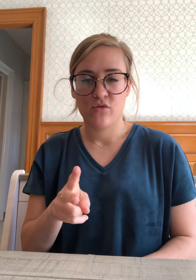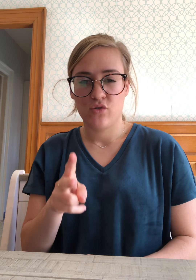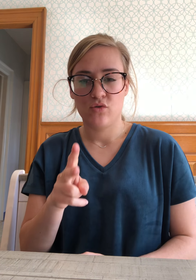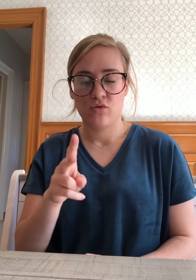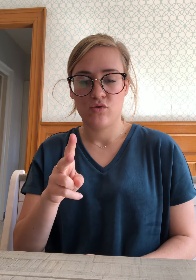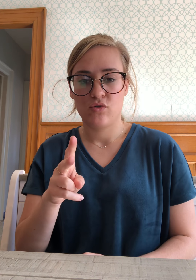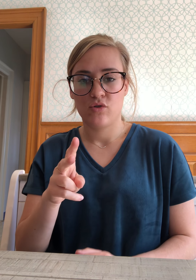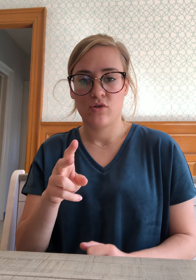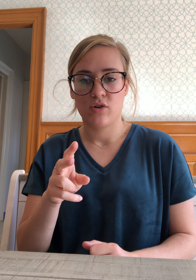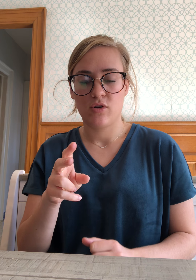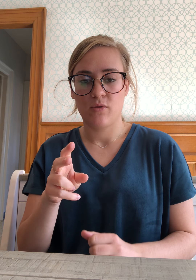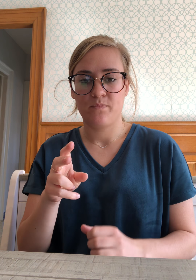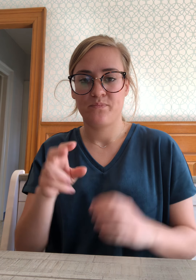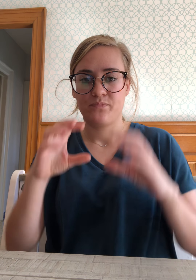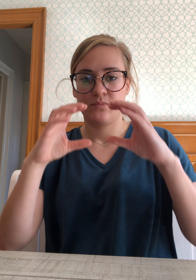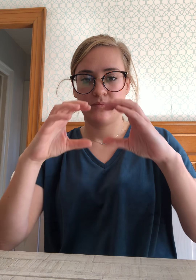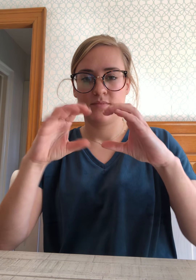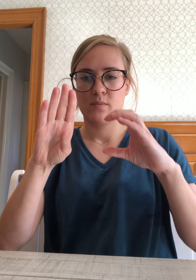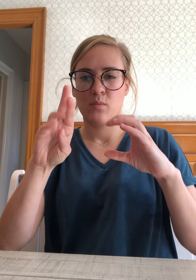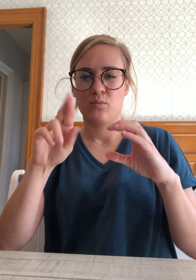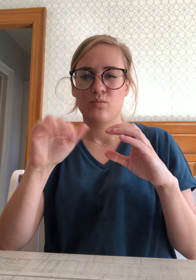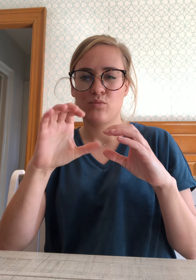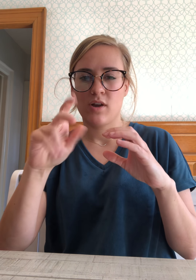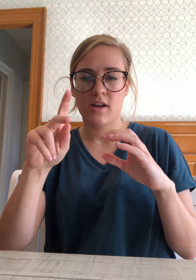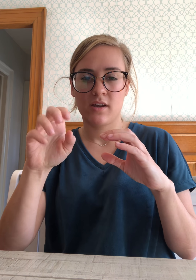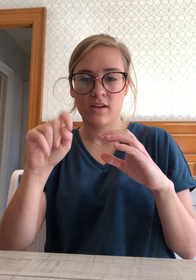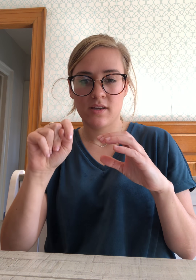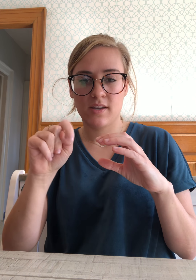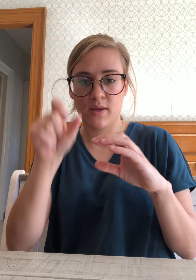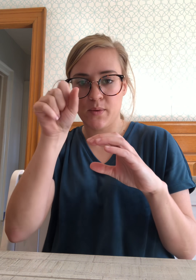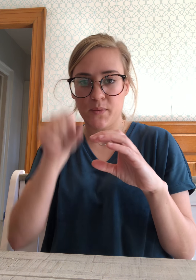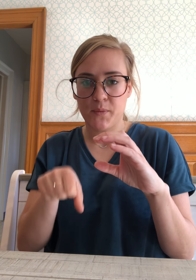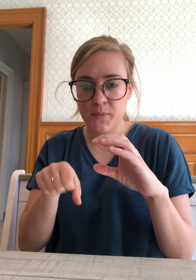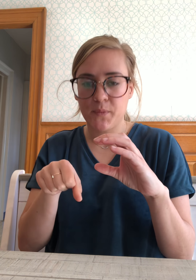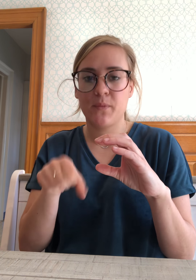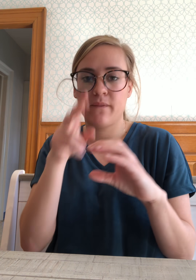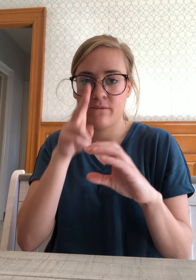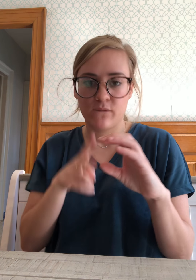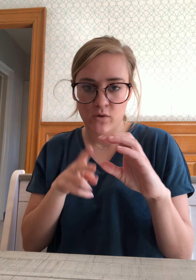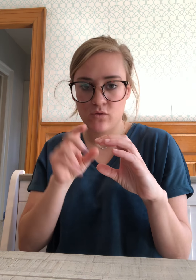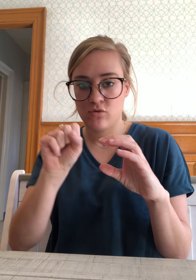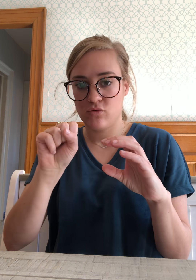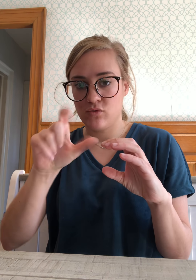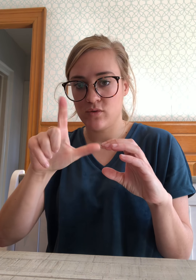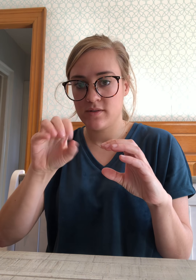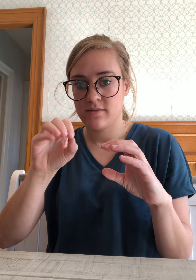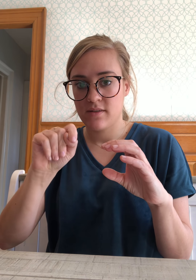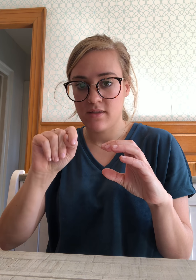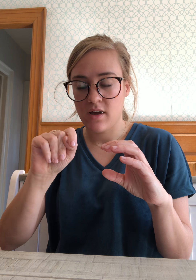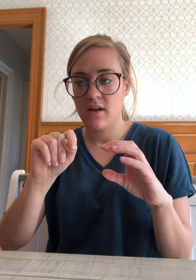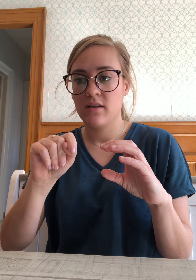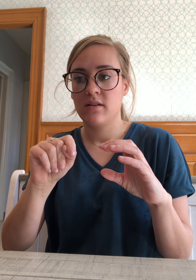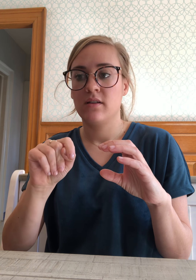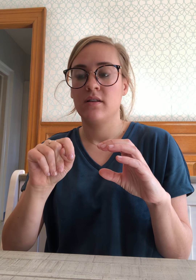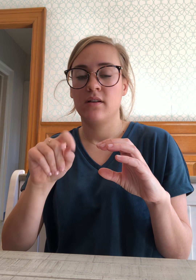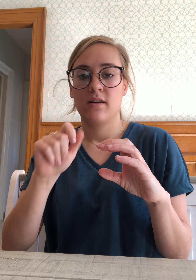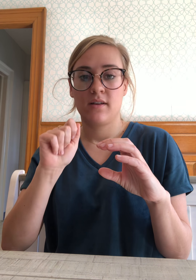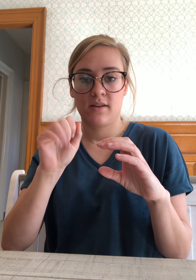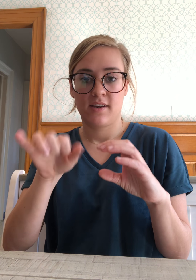in the bracket with no other angulations, and if you filled up the bracket